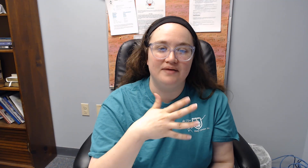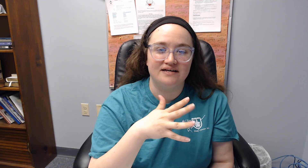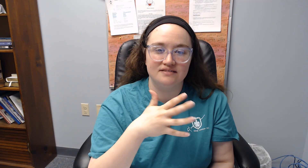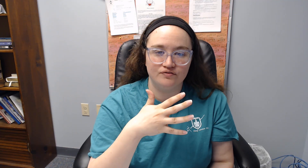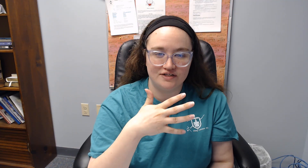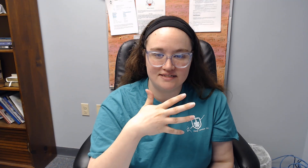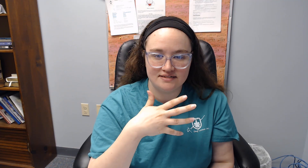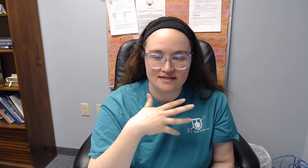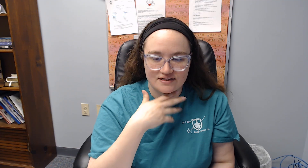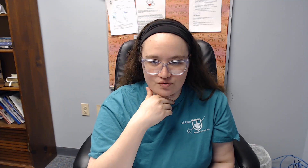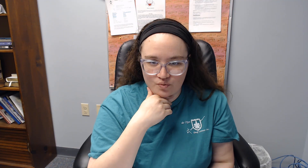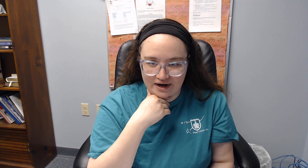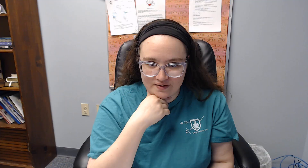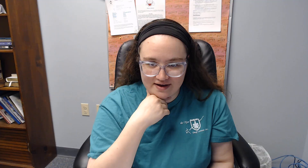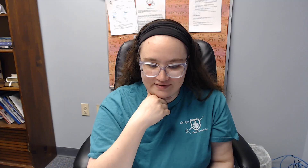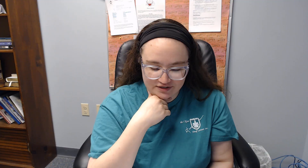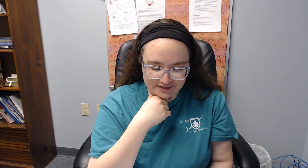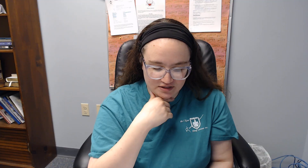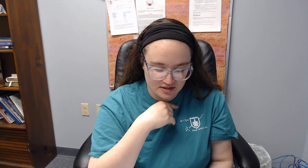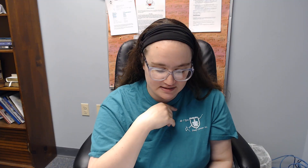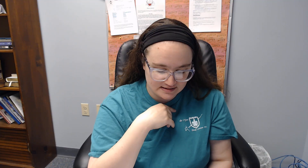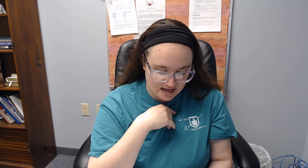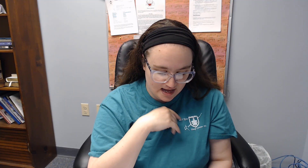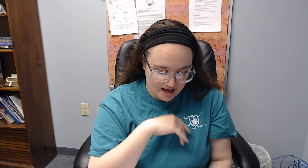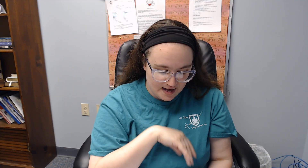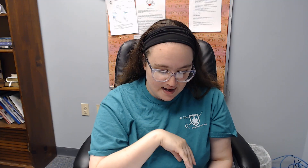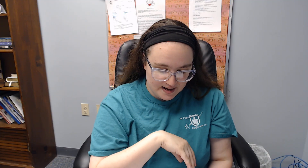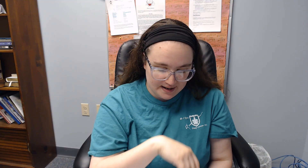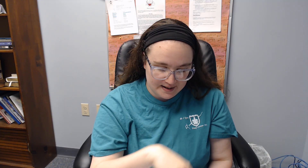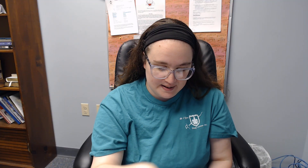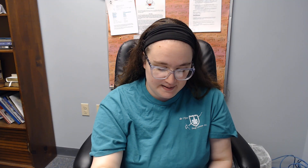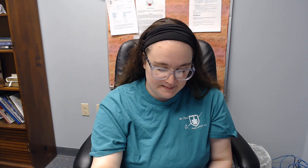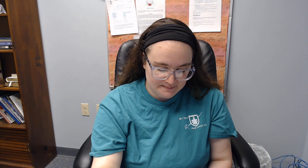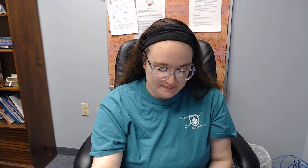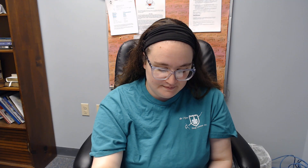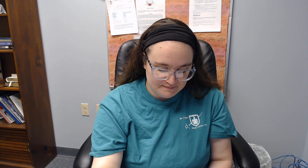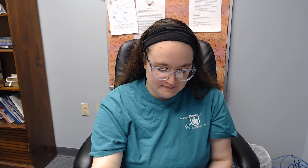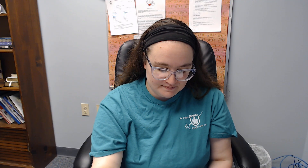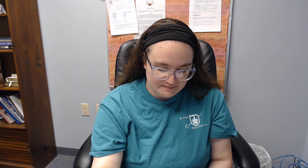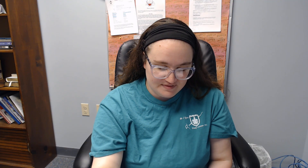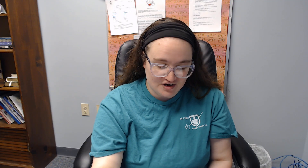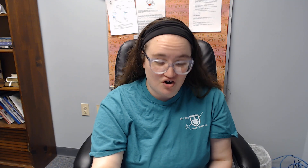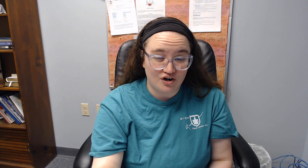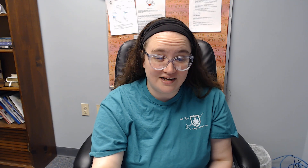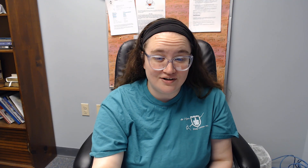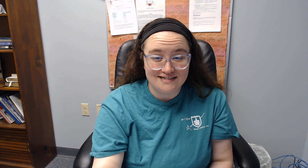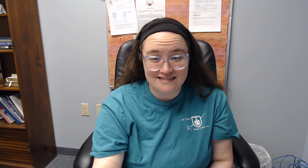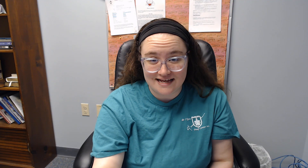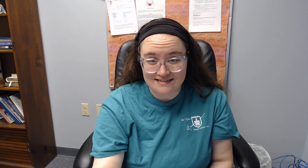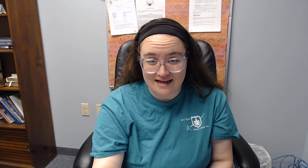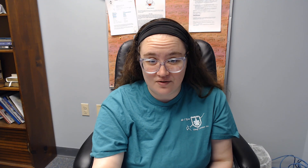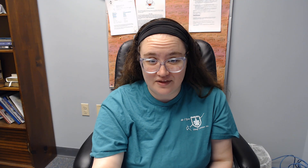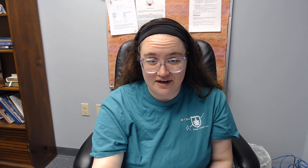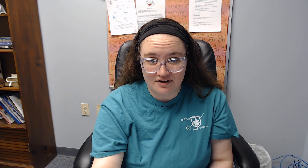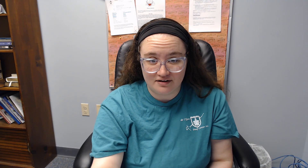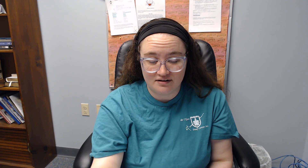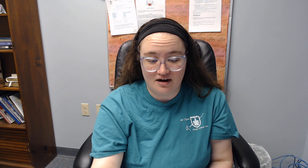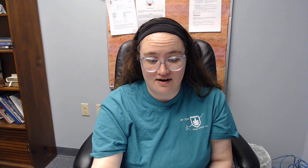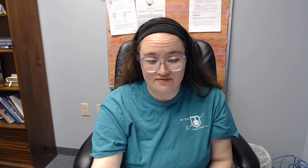of reasons as to why you have a hearing loss. There are hearing tests out there. Obviously,